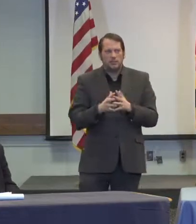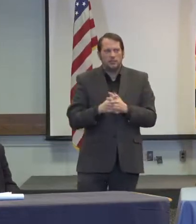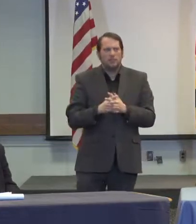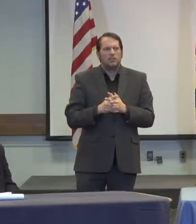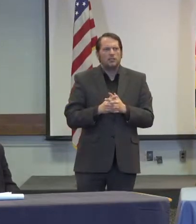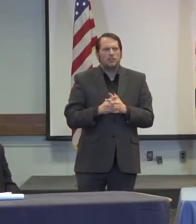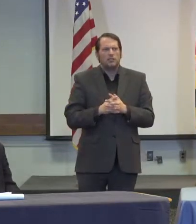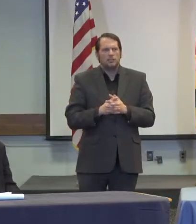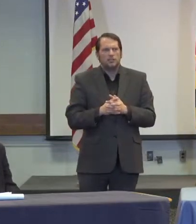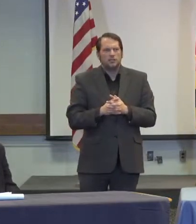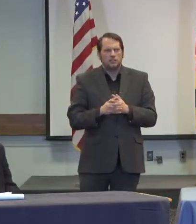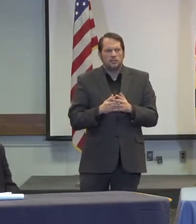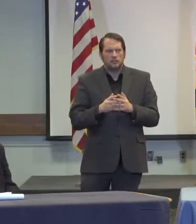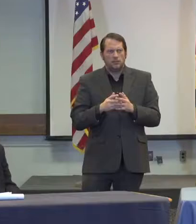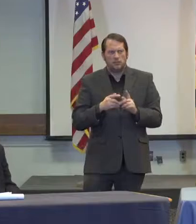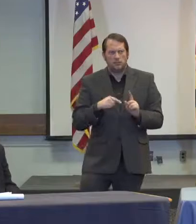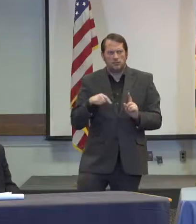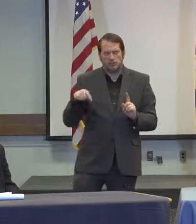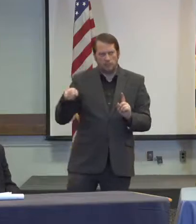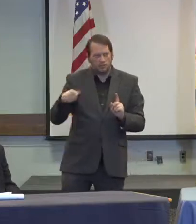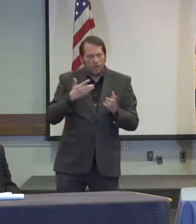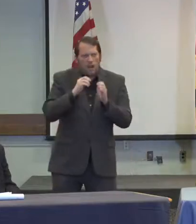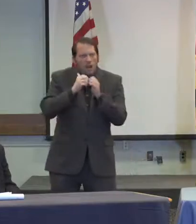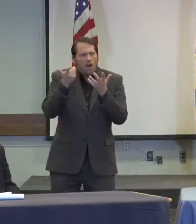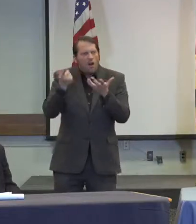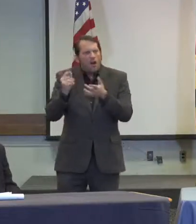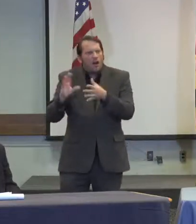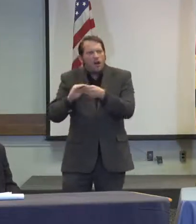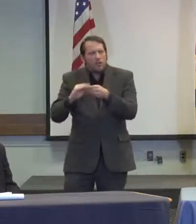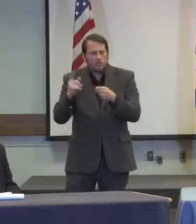We're not going to tolerate racism, bigotry